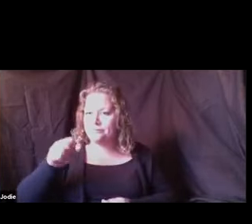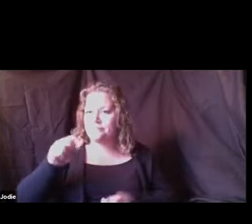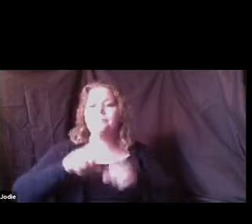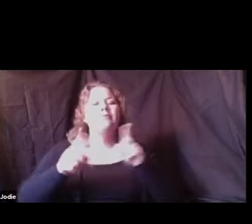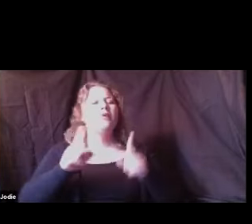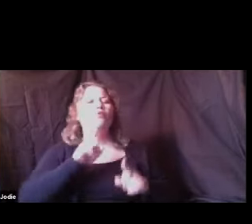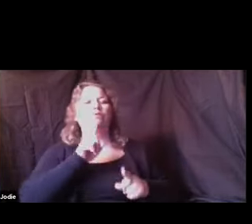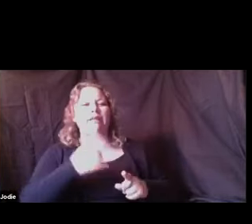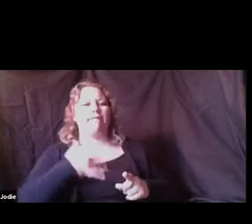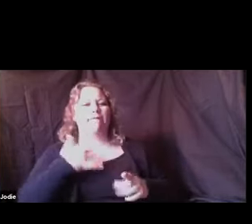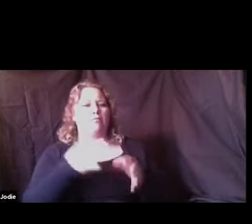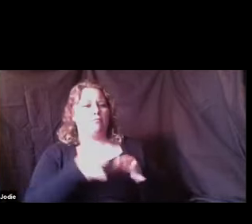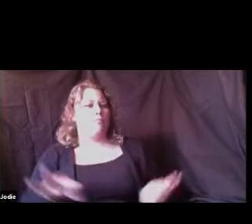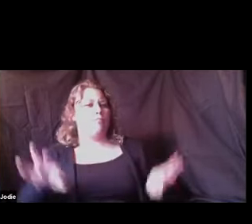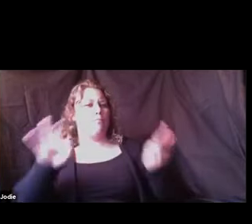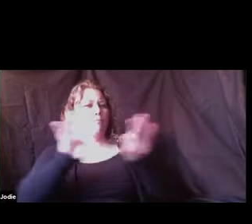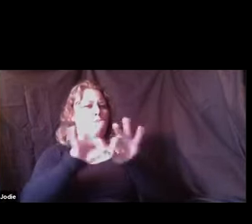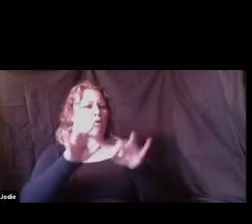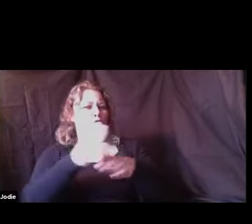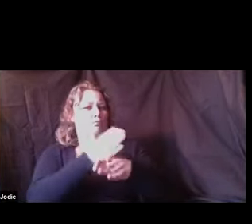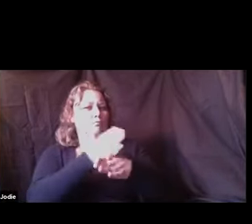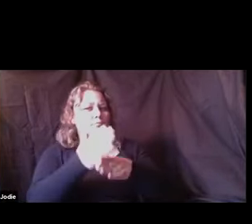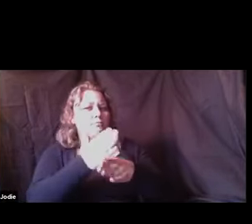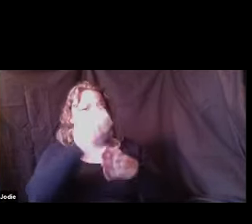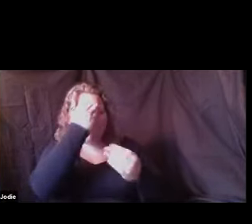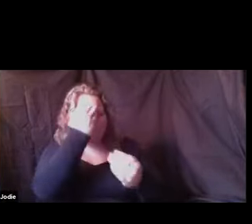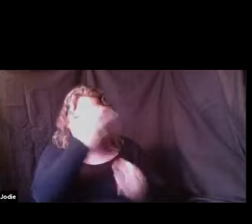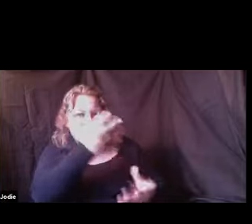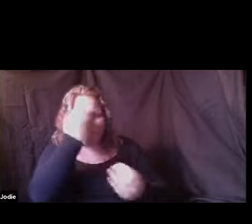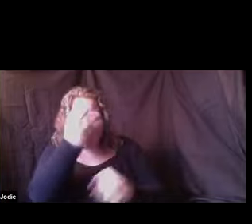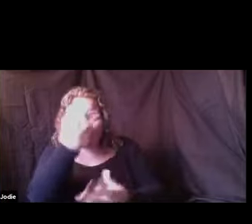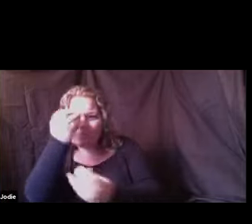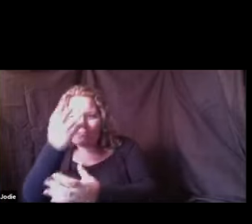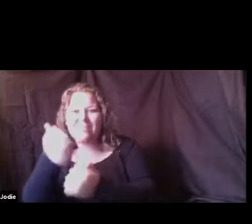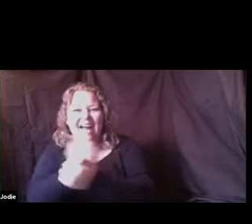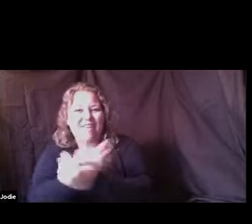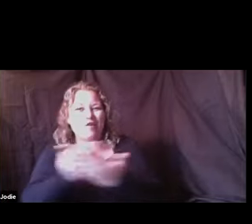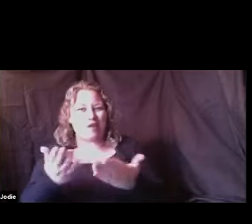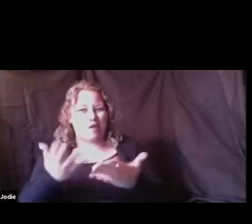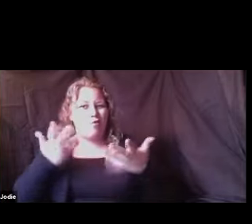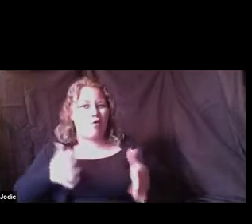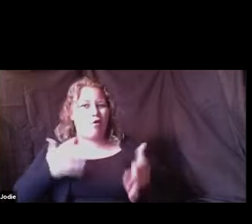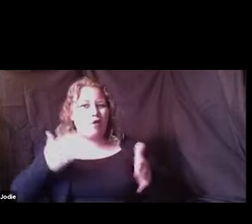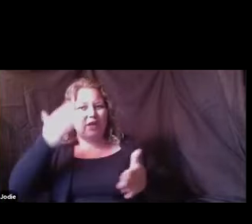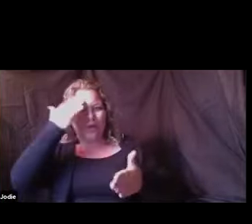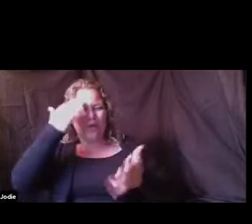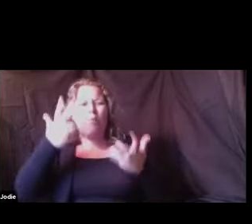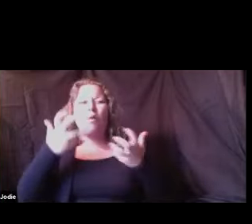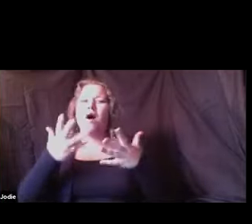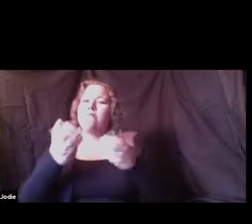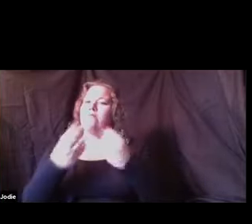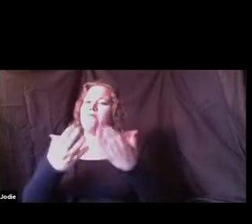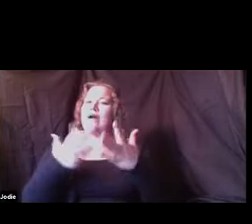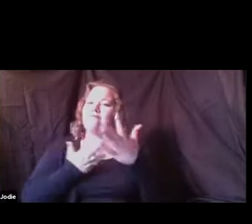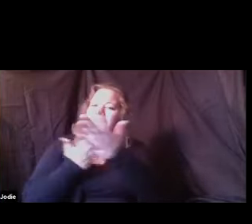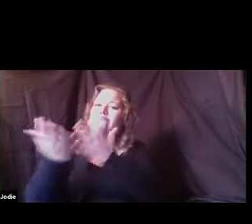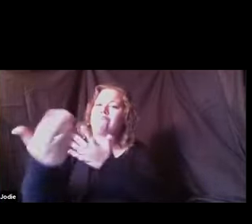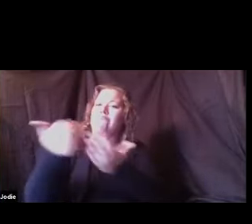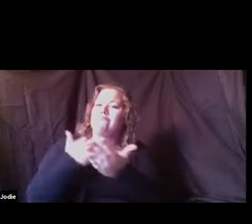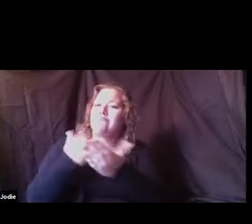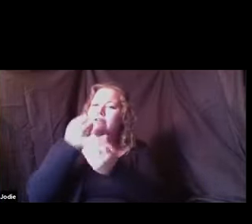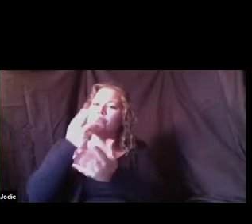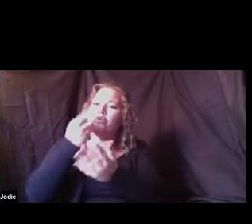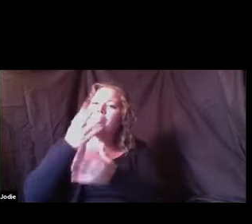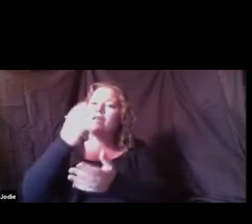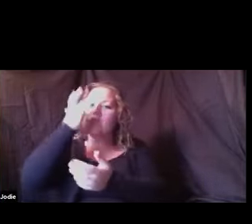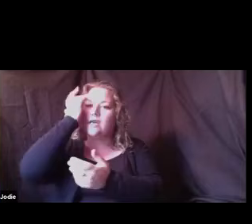share everything we have and be fully transparent. So the first page, we call it the landing page, and you'll